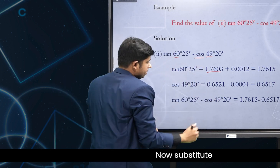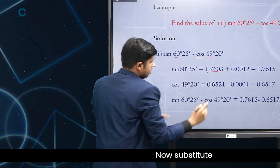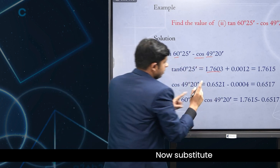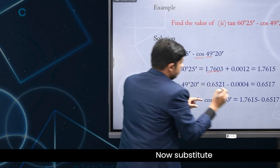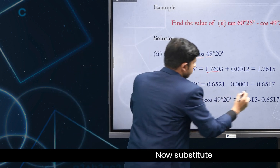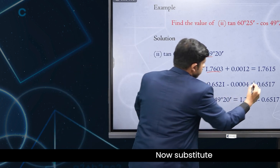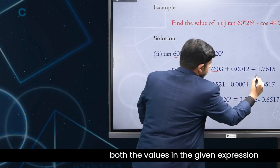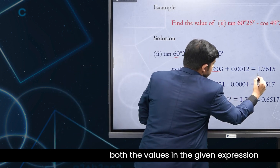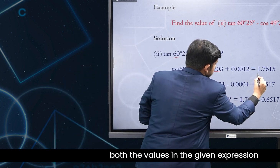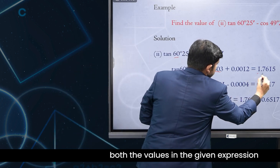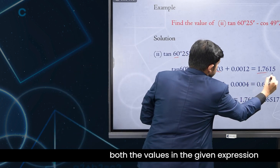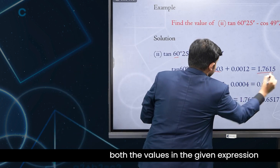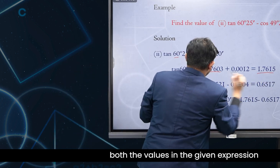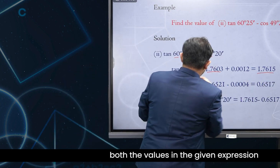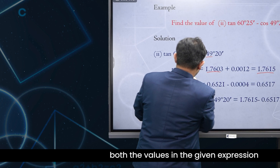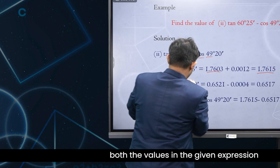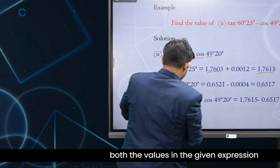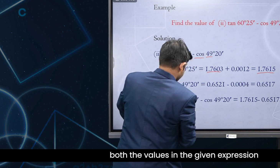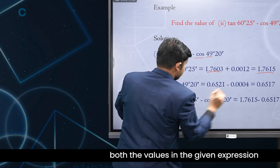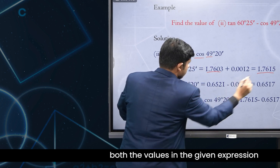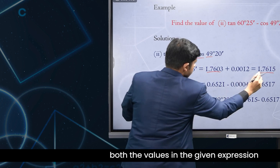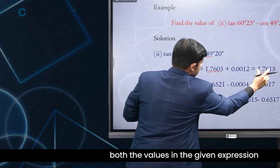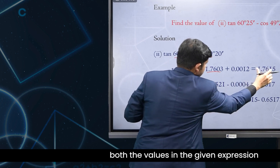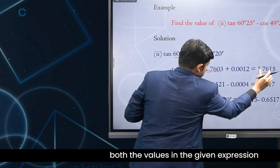Now, substitute both the values in the given expression.